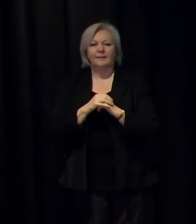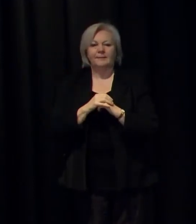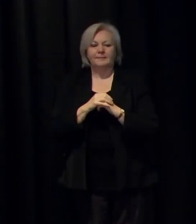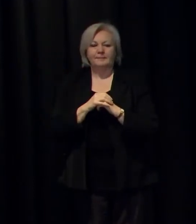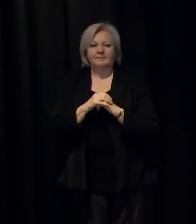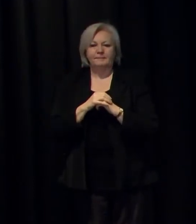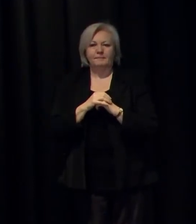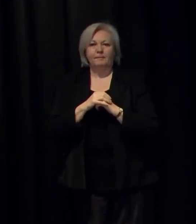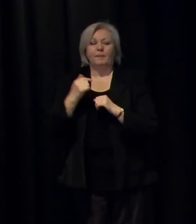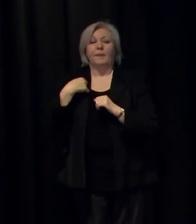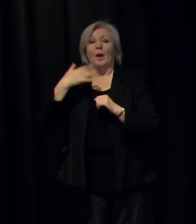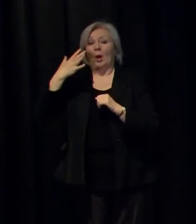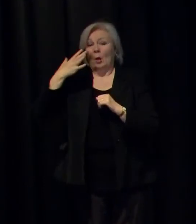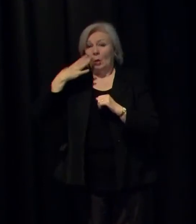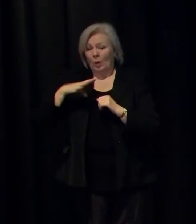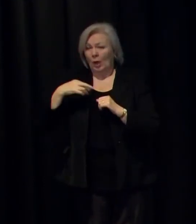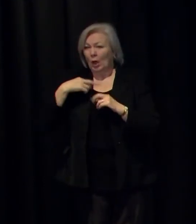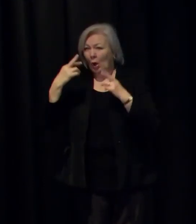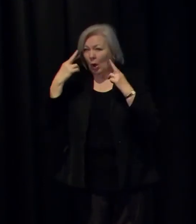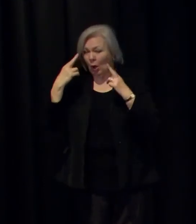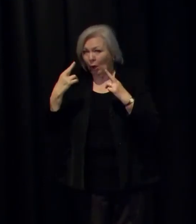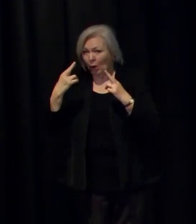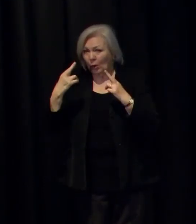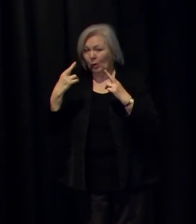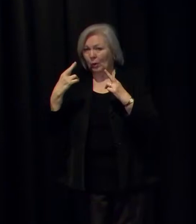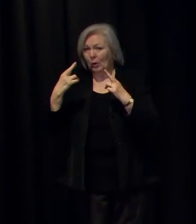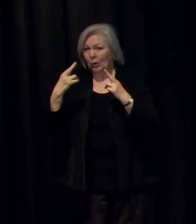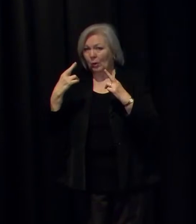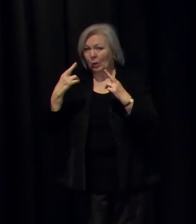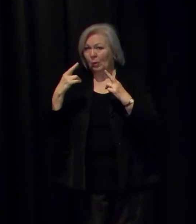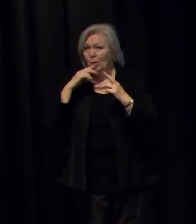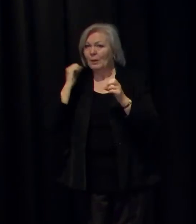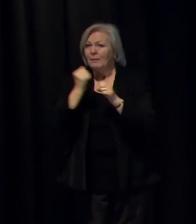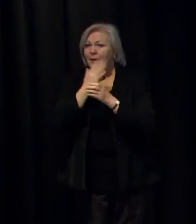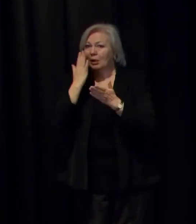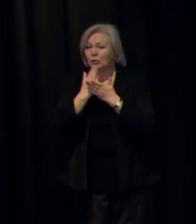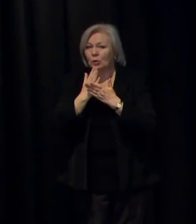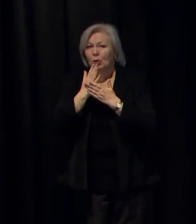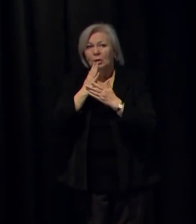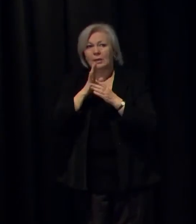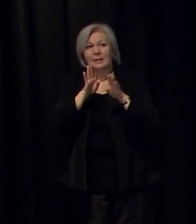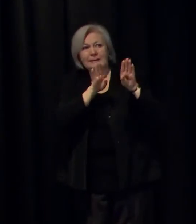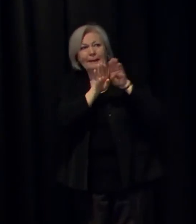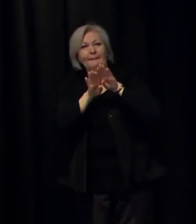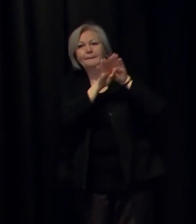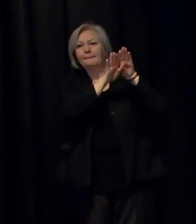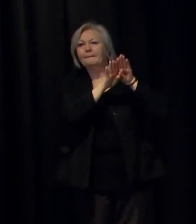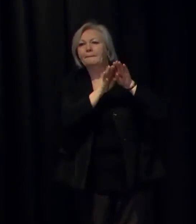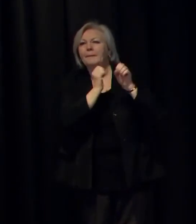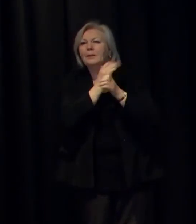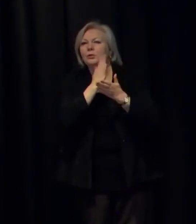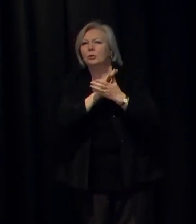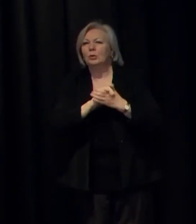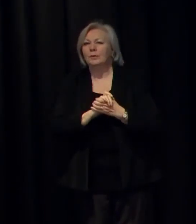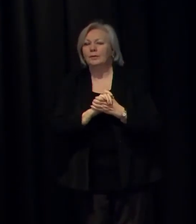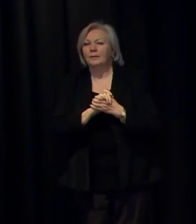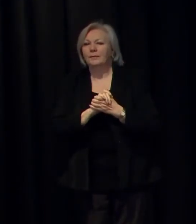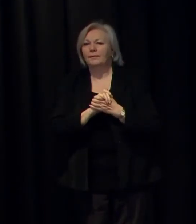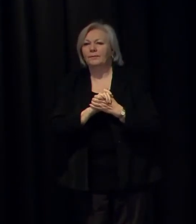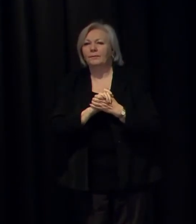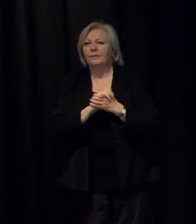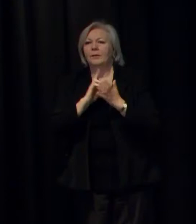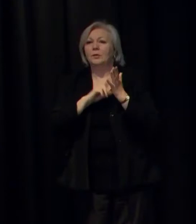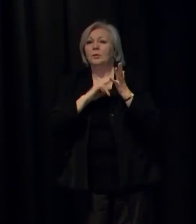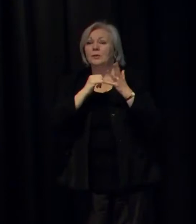what I'm trying to achieve, and what I think all of us want to try and achieve, is as consistent arrangements as possible. And New South Wales and Victoria are going to be in very